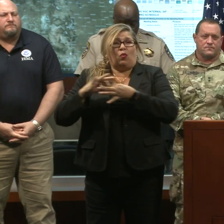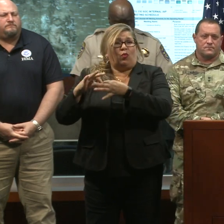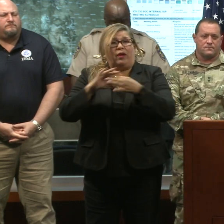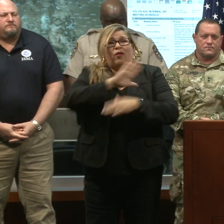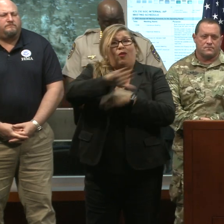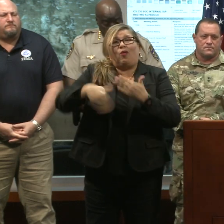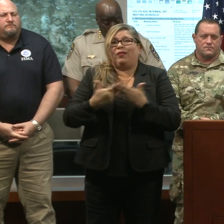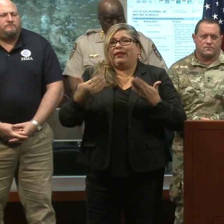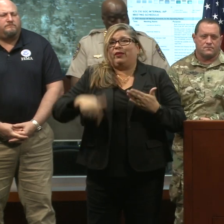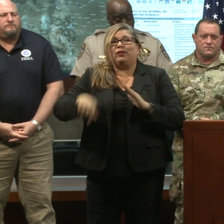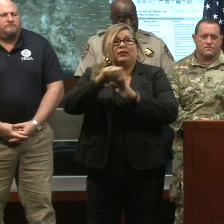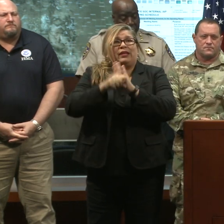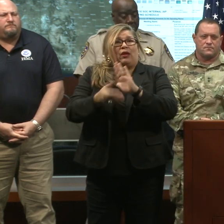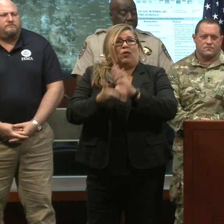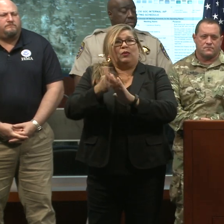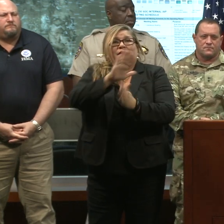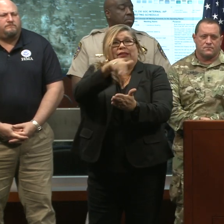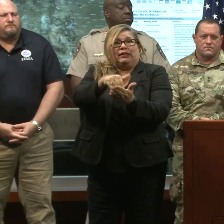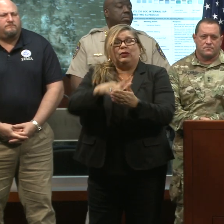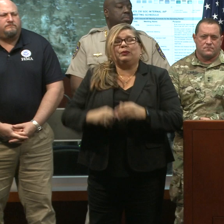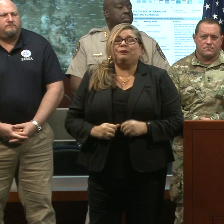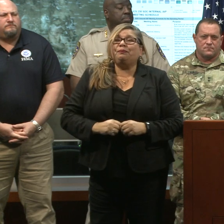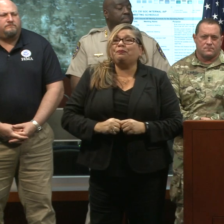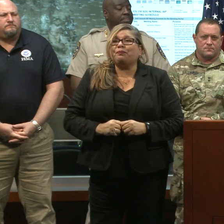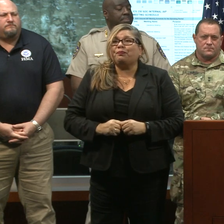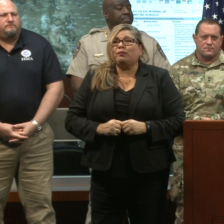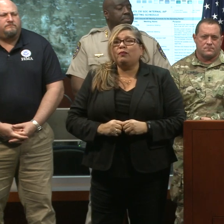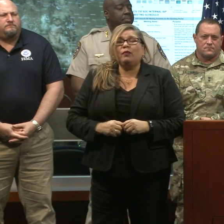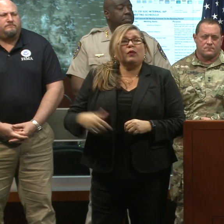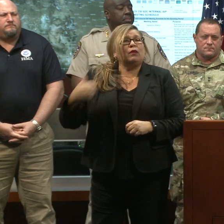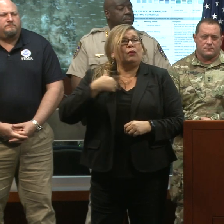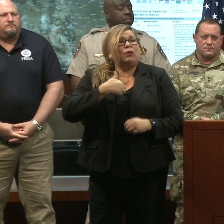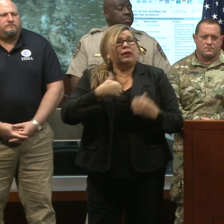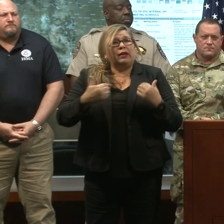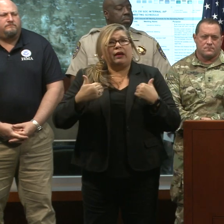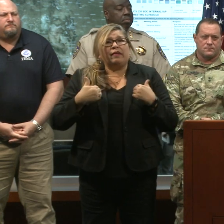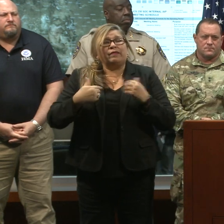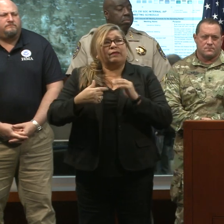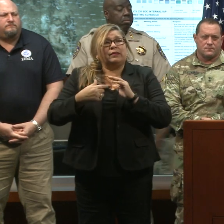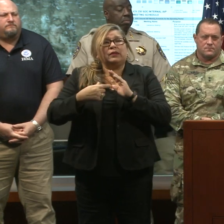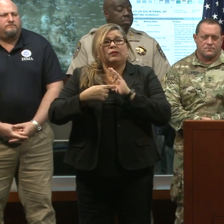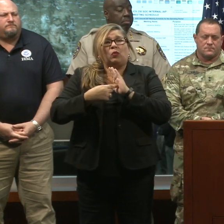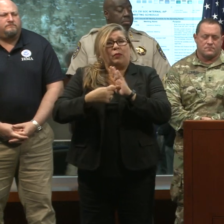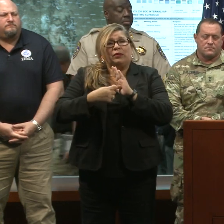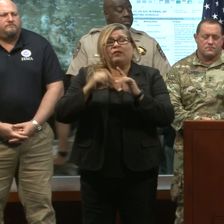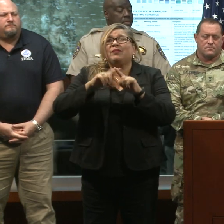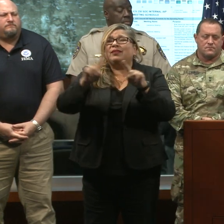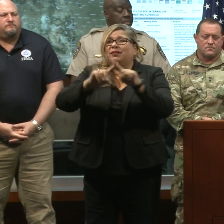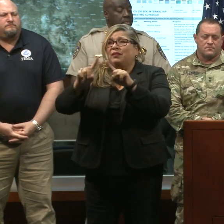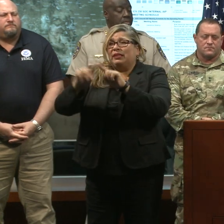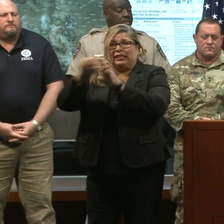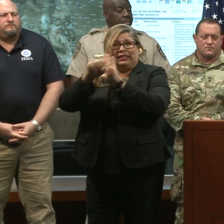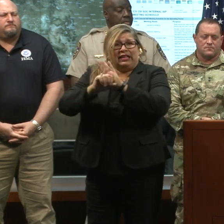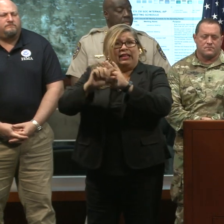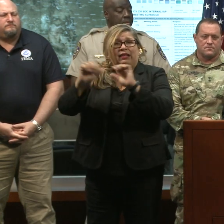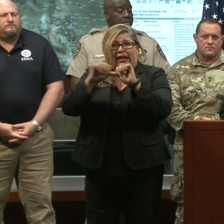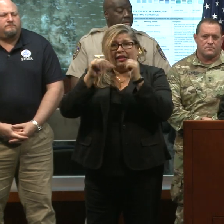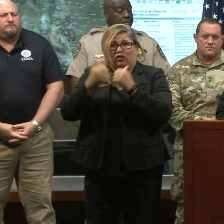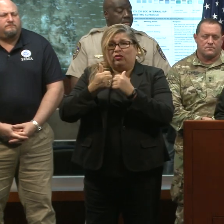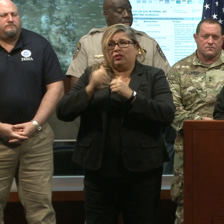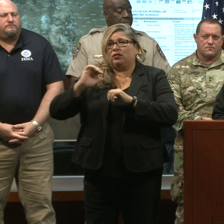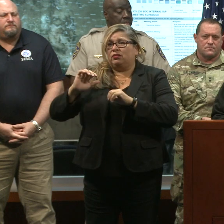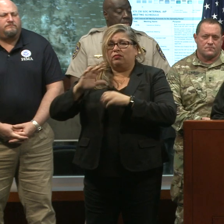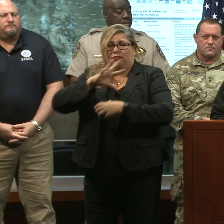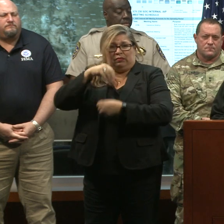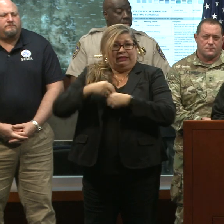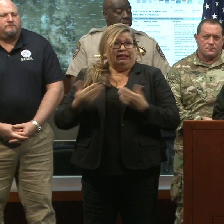Center. So we have representatives from all the state agencies located here. And right